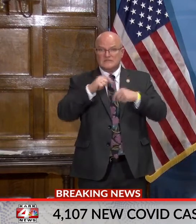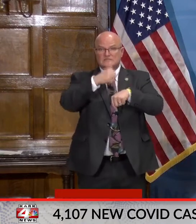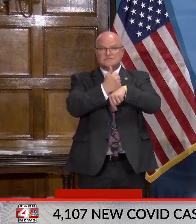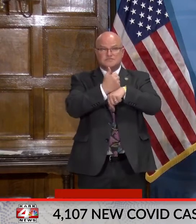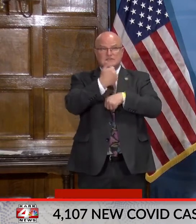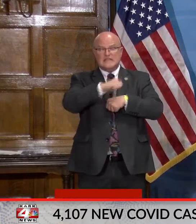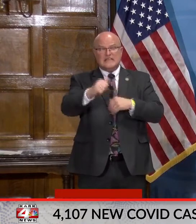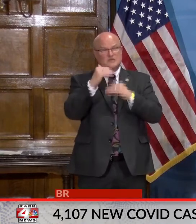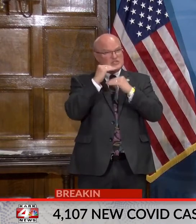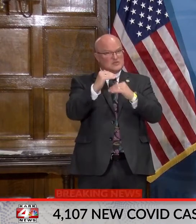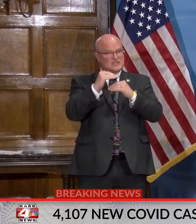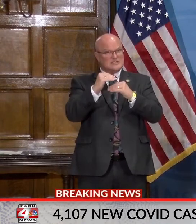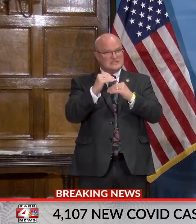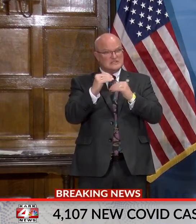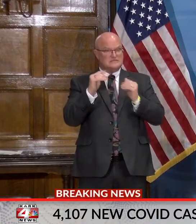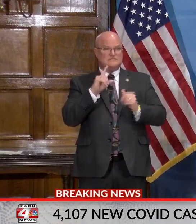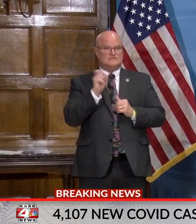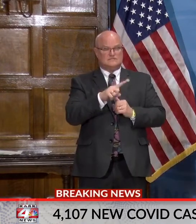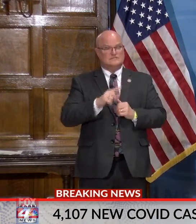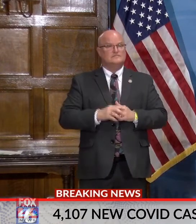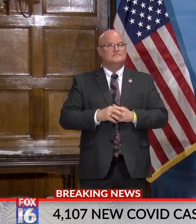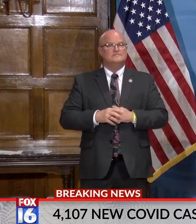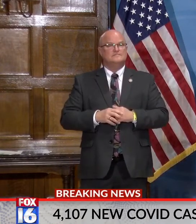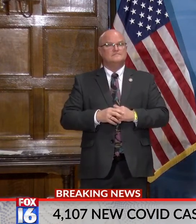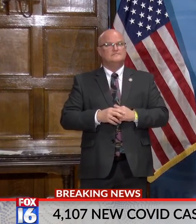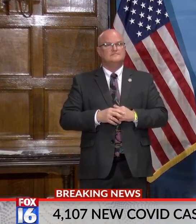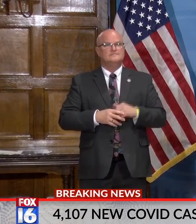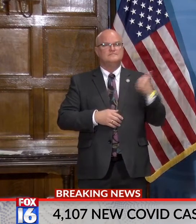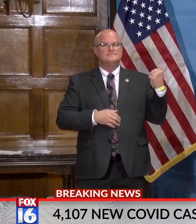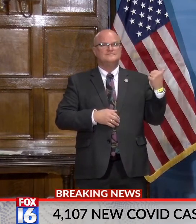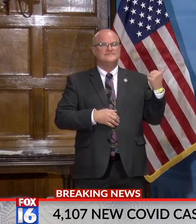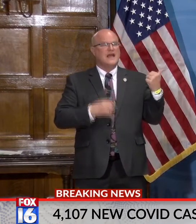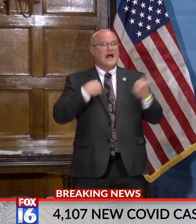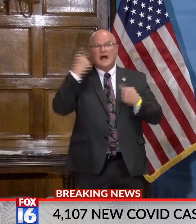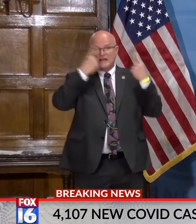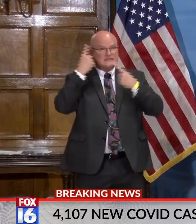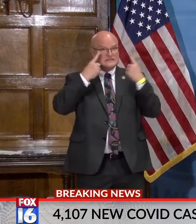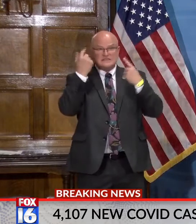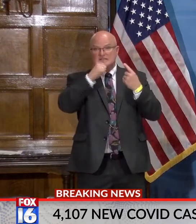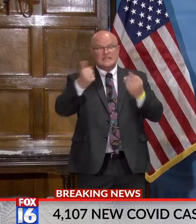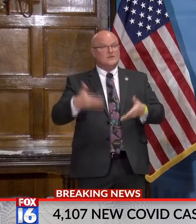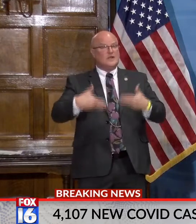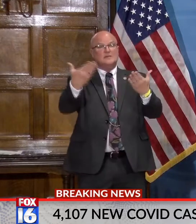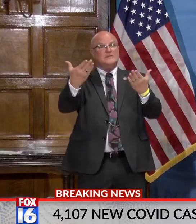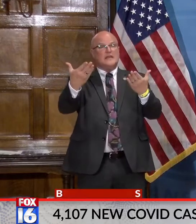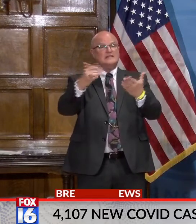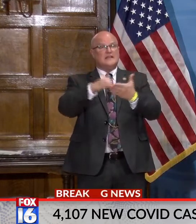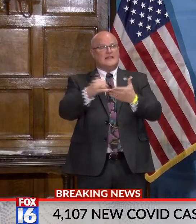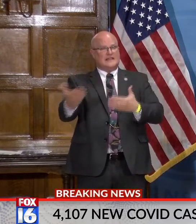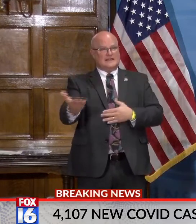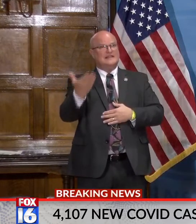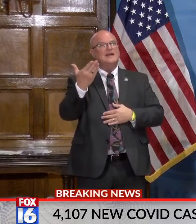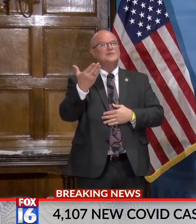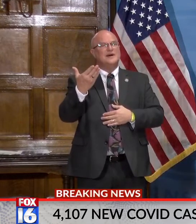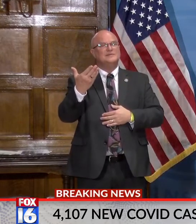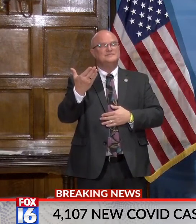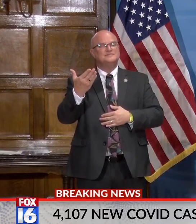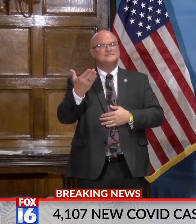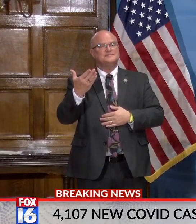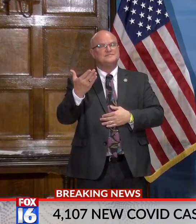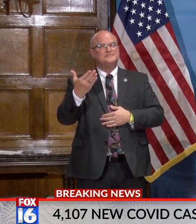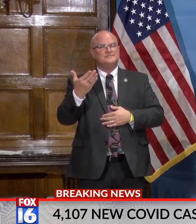any restrictions? Well, I'll consider any recommendations that come to